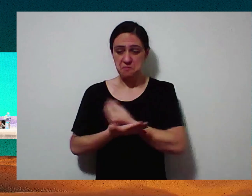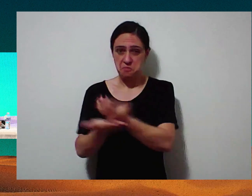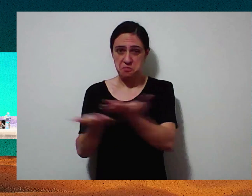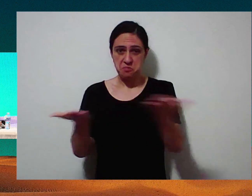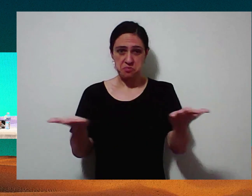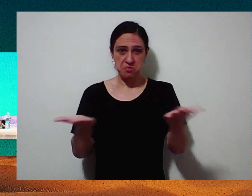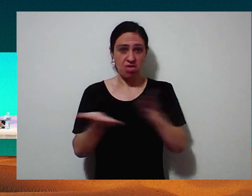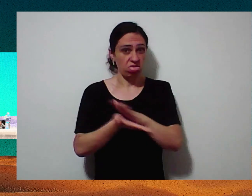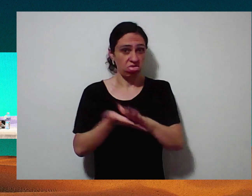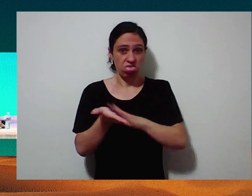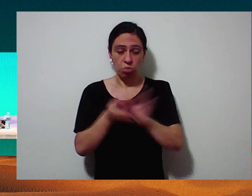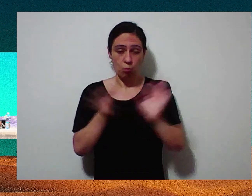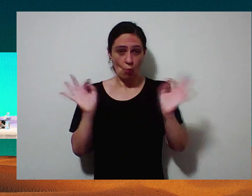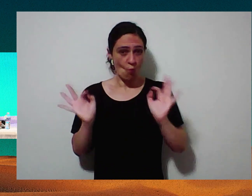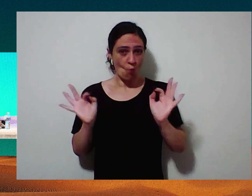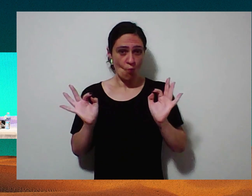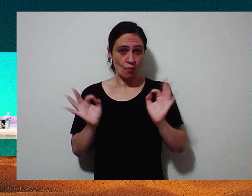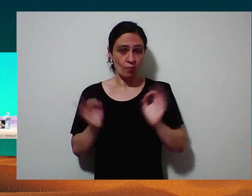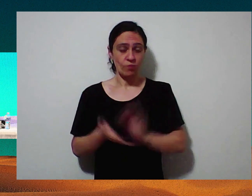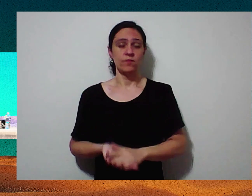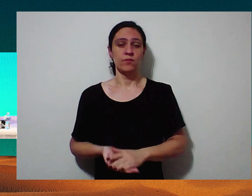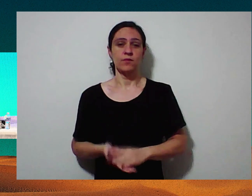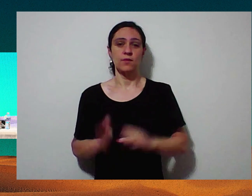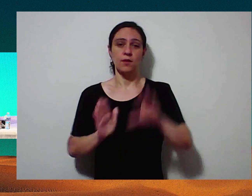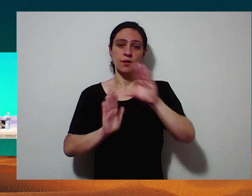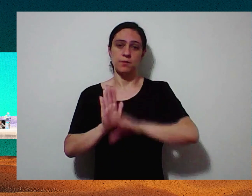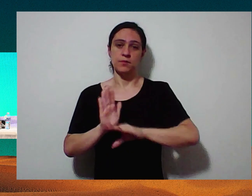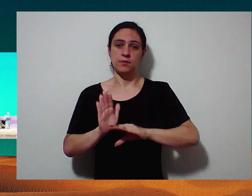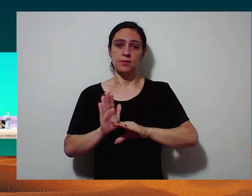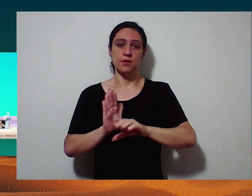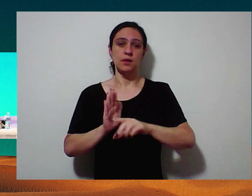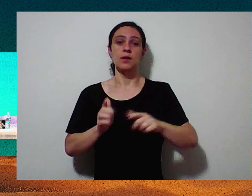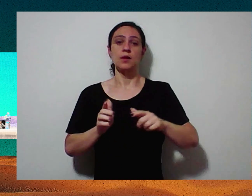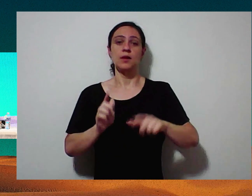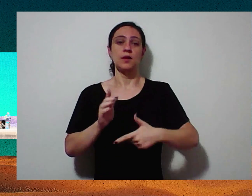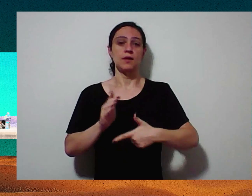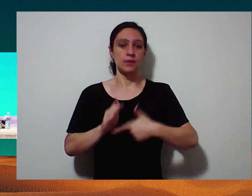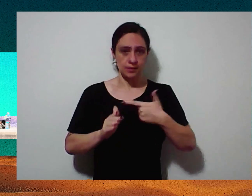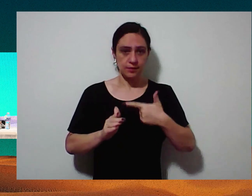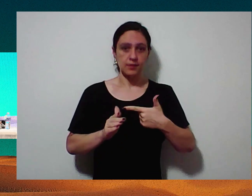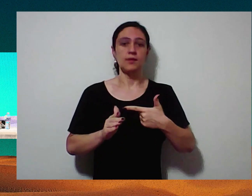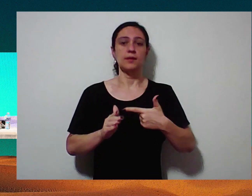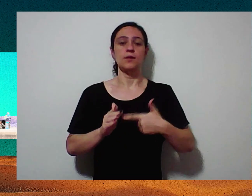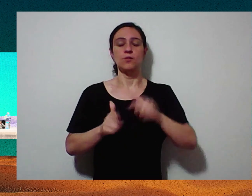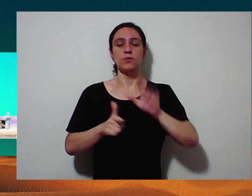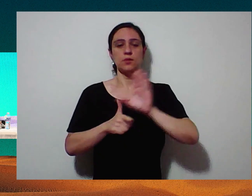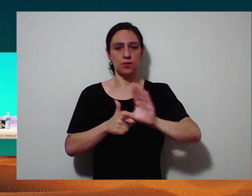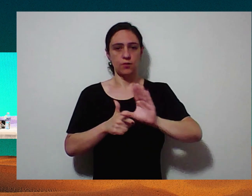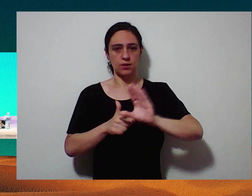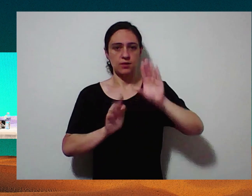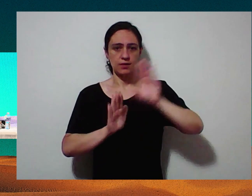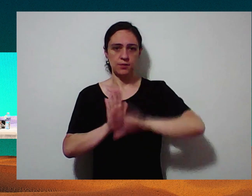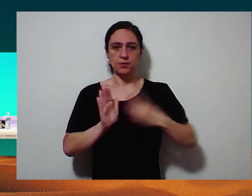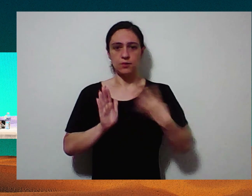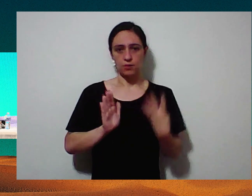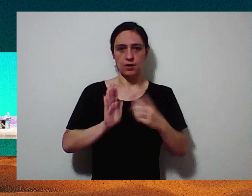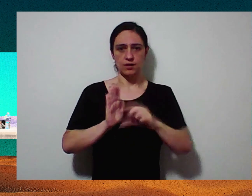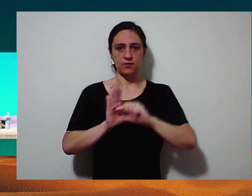Por isso que também no capítulo 4, 2 Coríntios, Paulo fala no versículo 7. That's why in chapter 4, verse 7, Paul